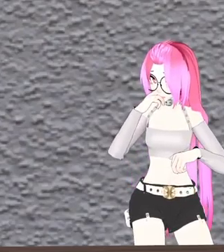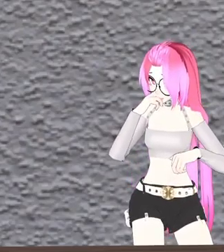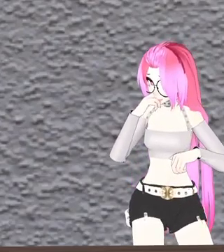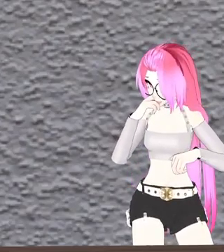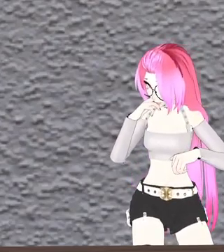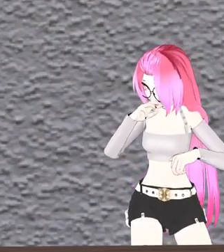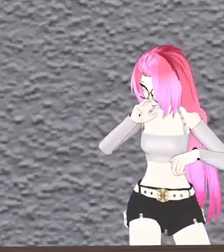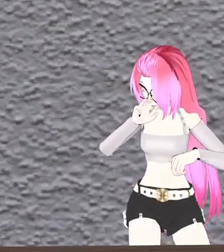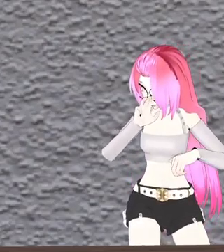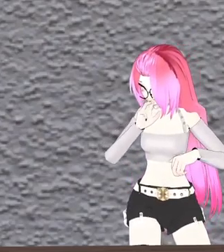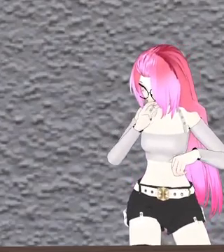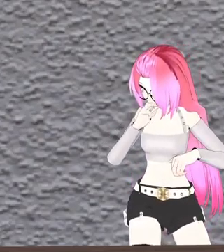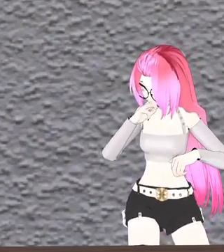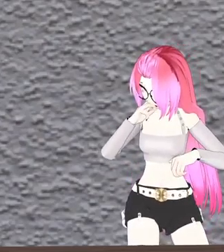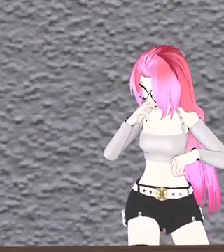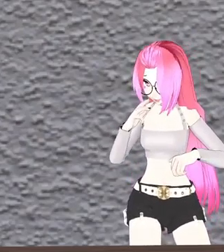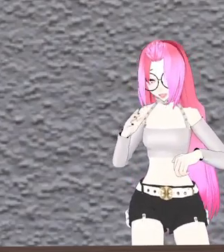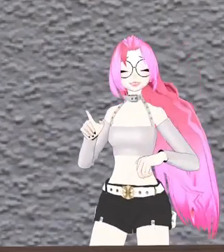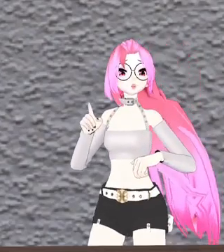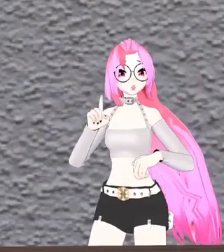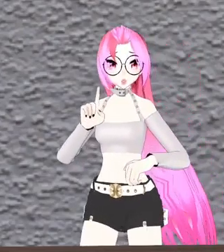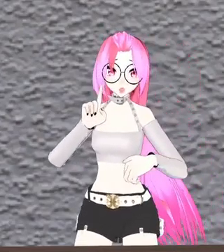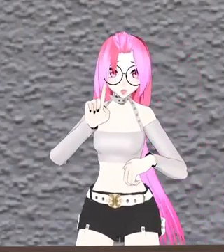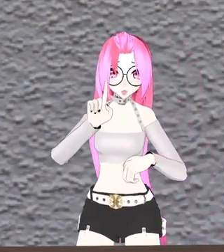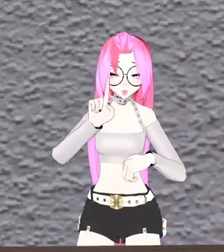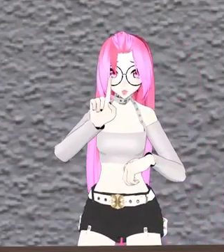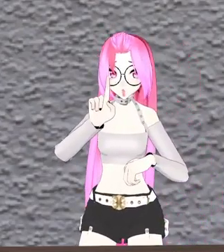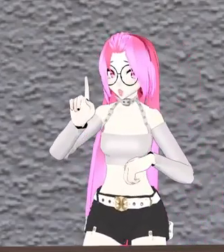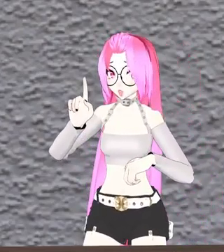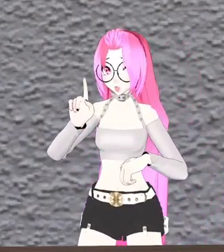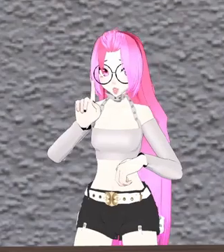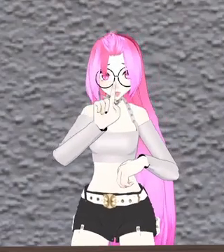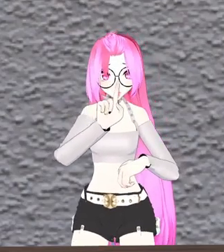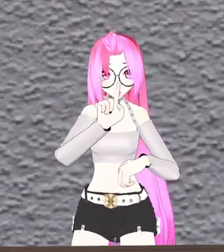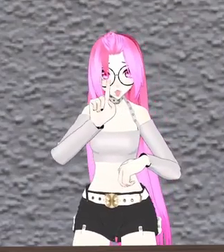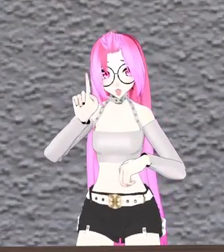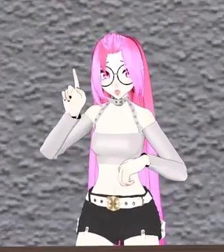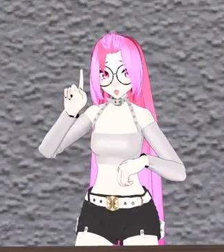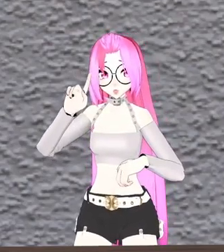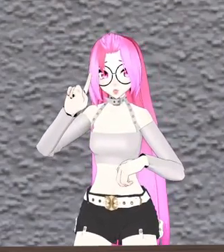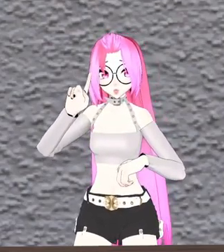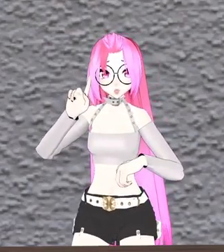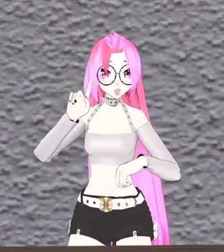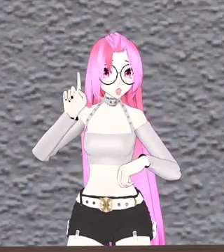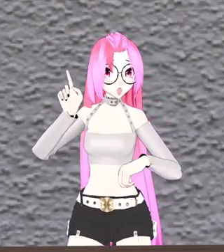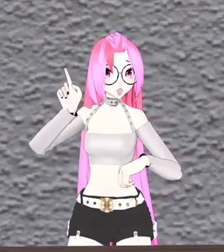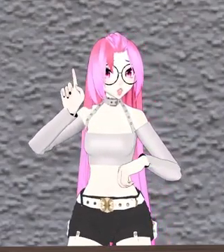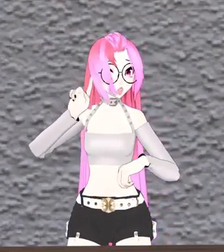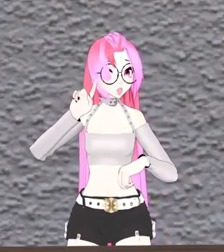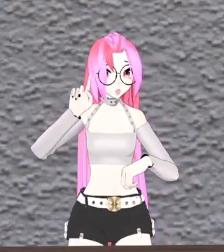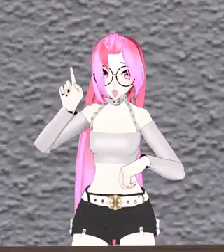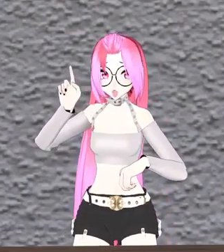nose is itchy. Okay. Where? You're gonna have a pointer finger? And you just wiggle it right next